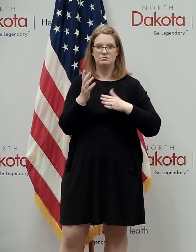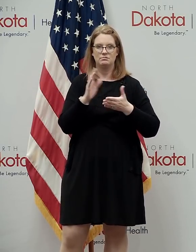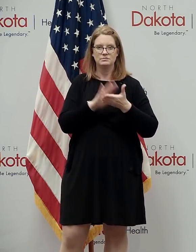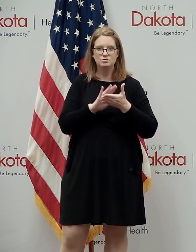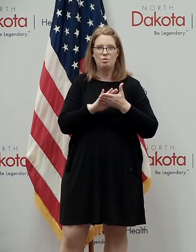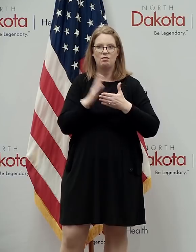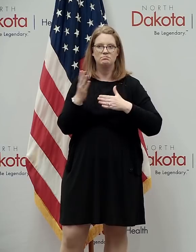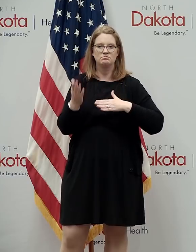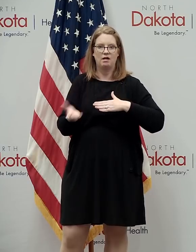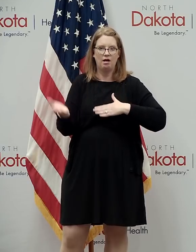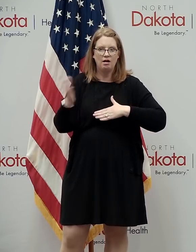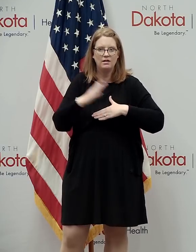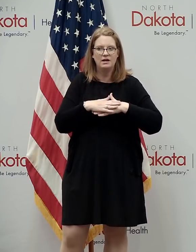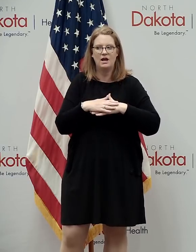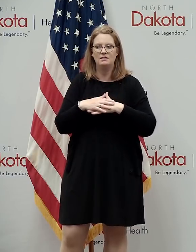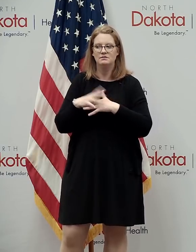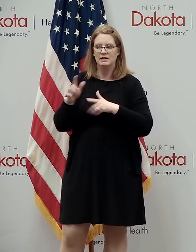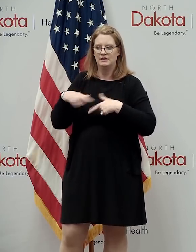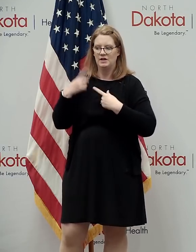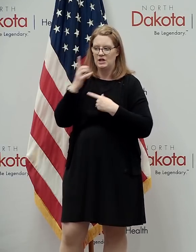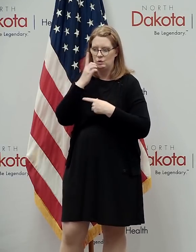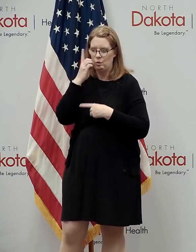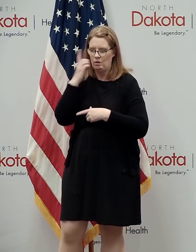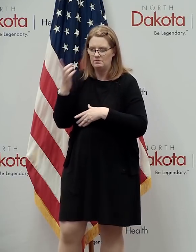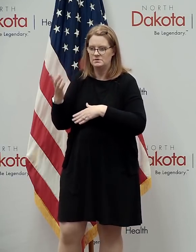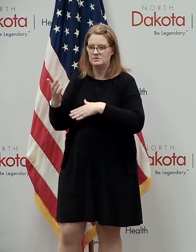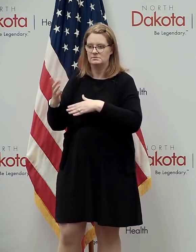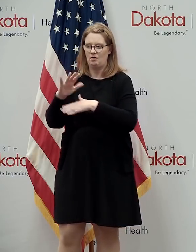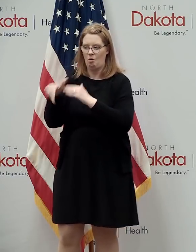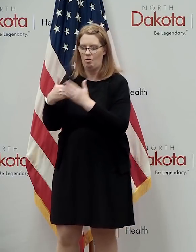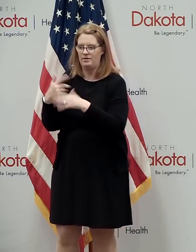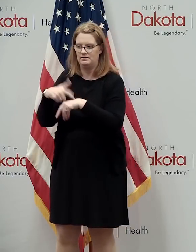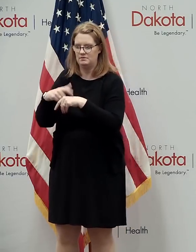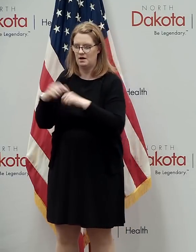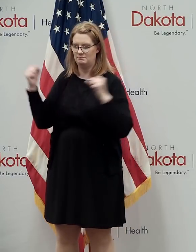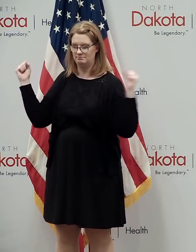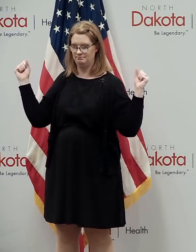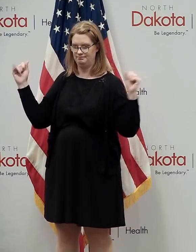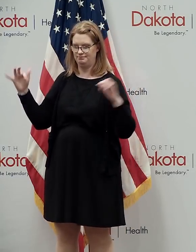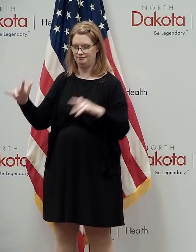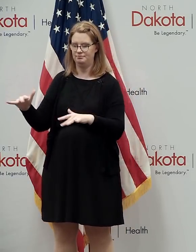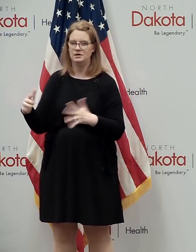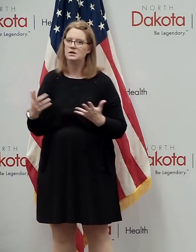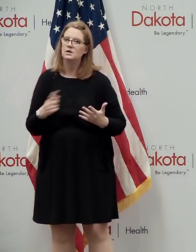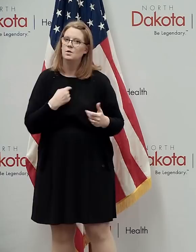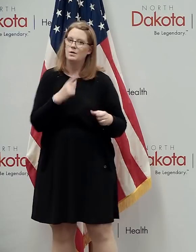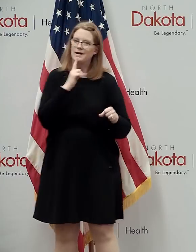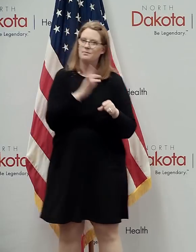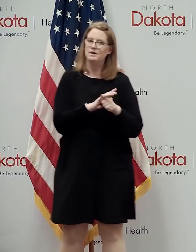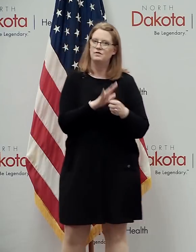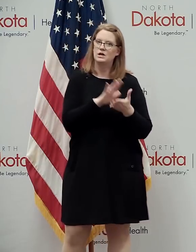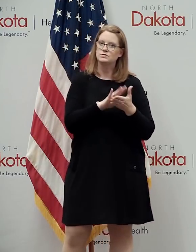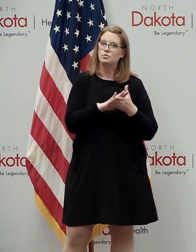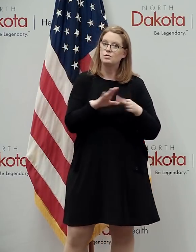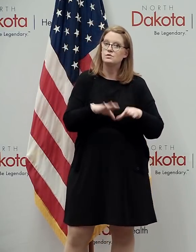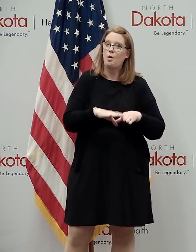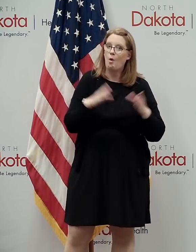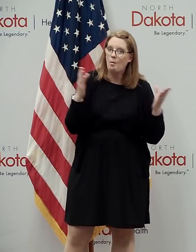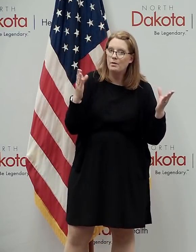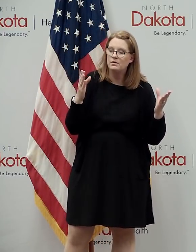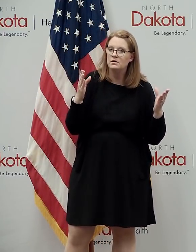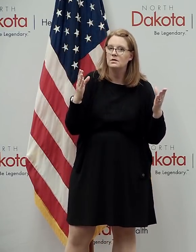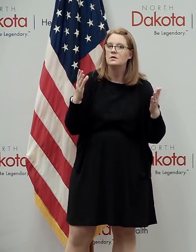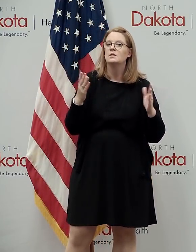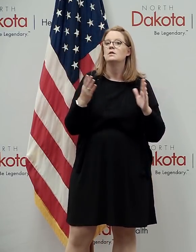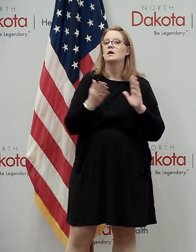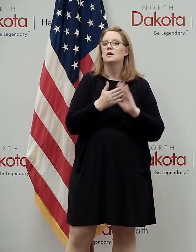ahead of us that we haven't been down yet as it relates to education, and we're committed to getting our schools open and operating in a way that's safe for the